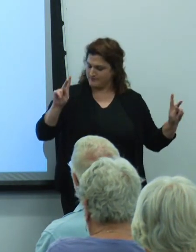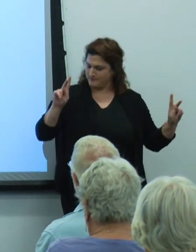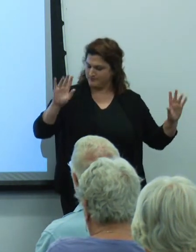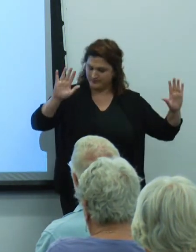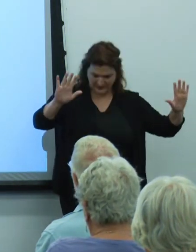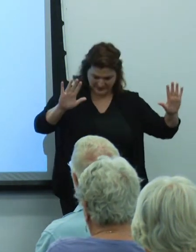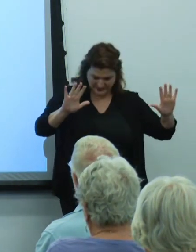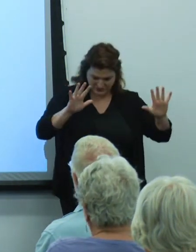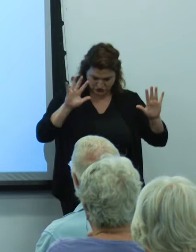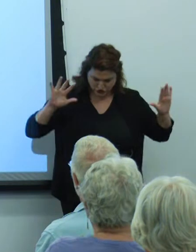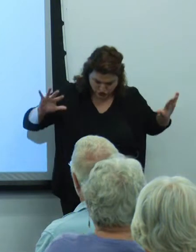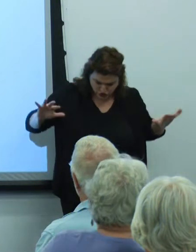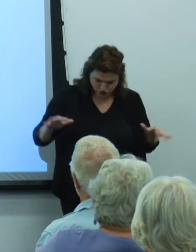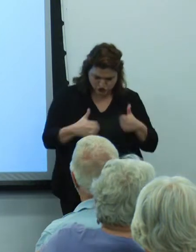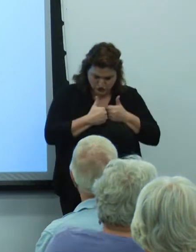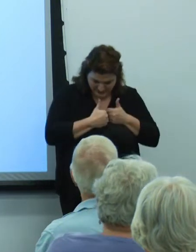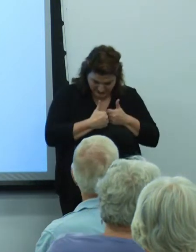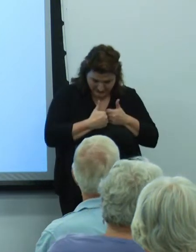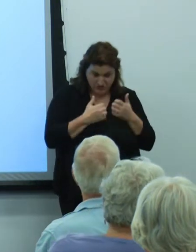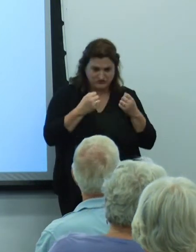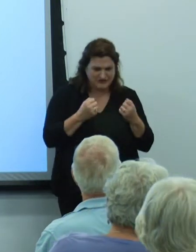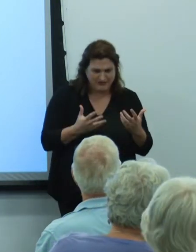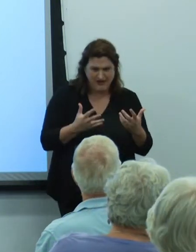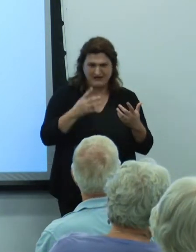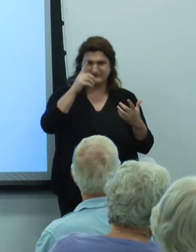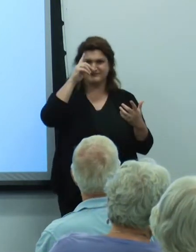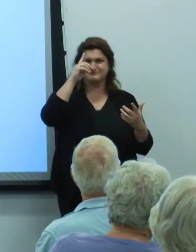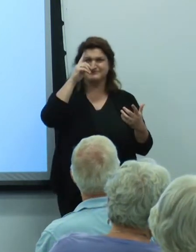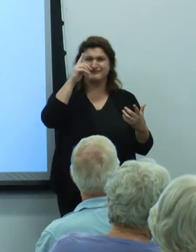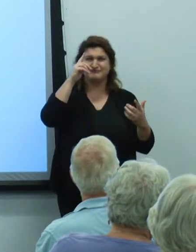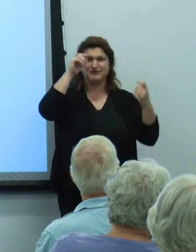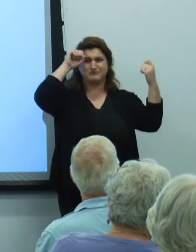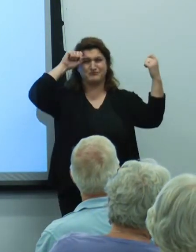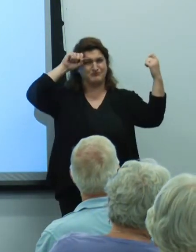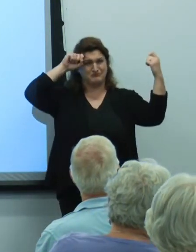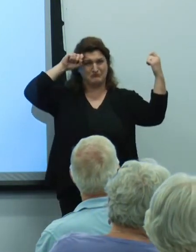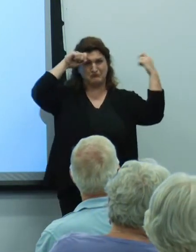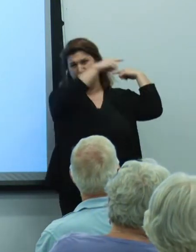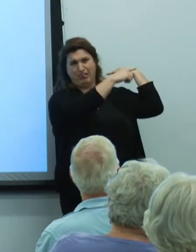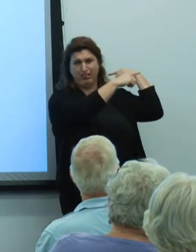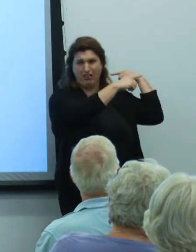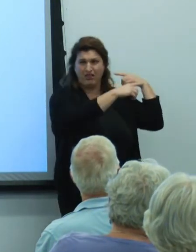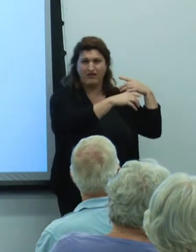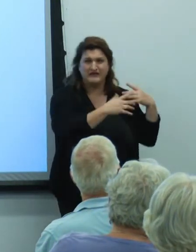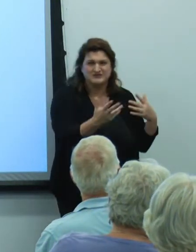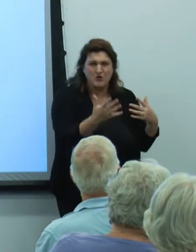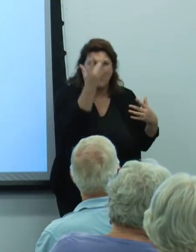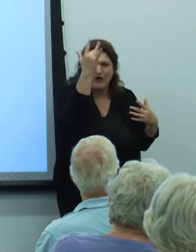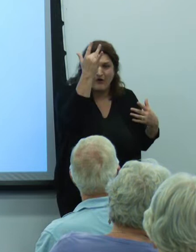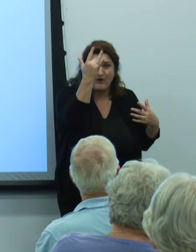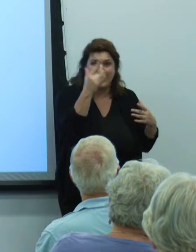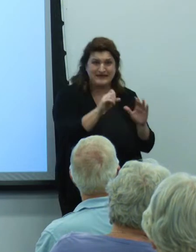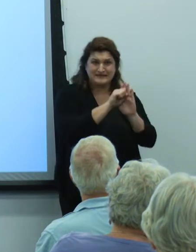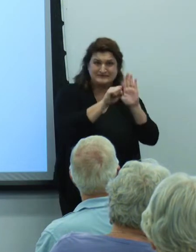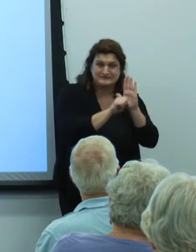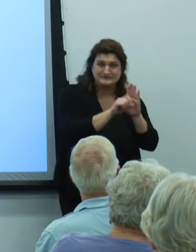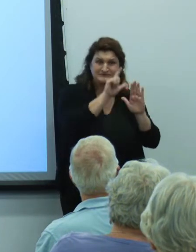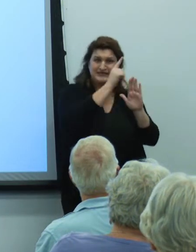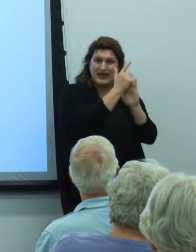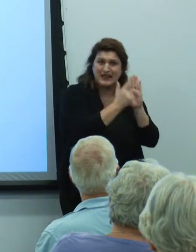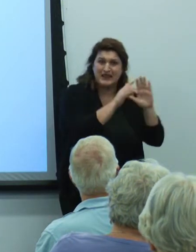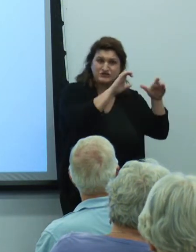very challenging, and there's a lot of cognitive dissonance, because why is it that the state legislature believed that they